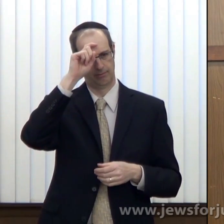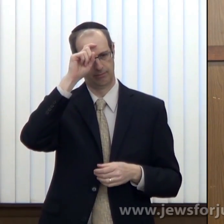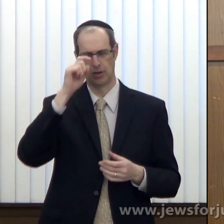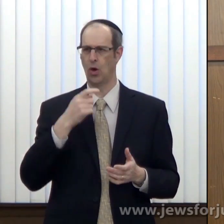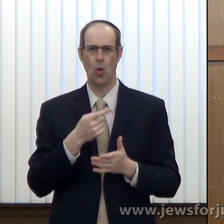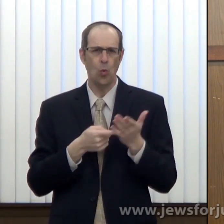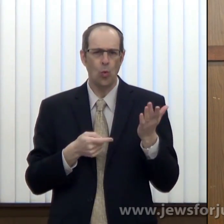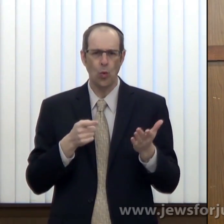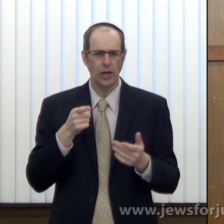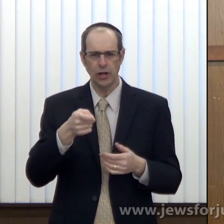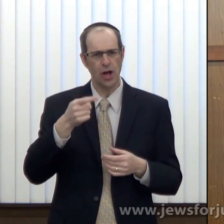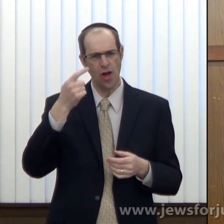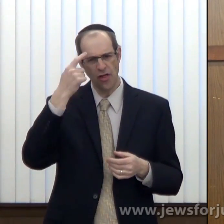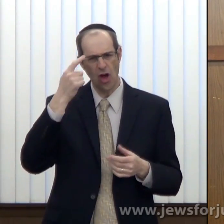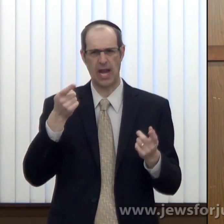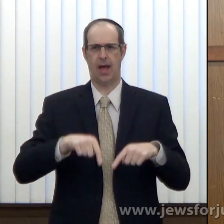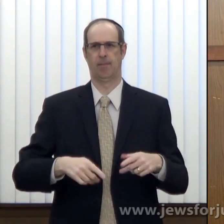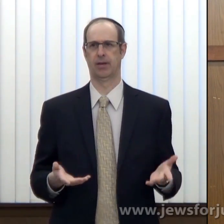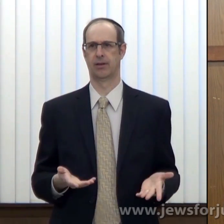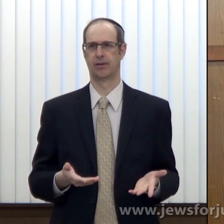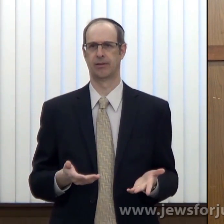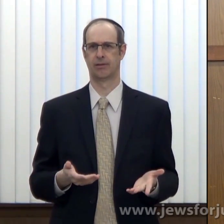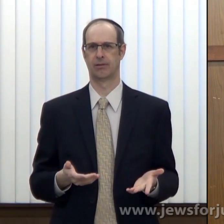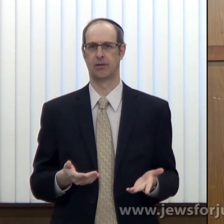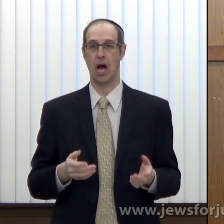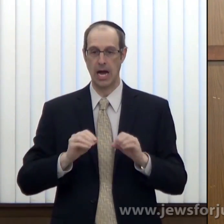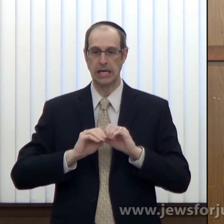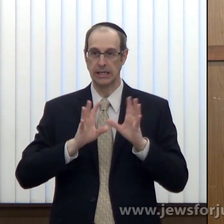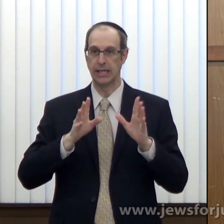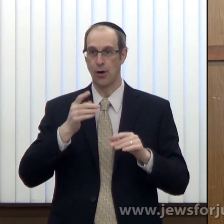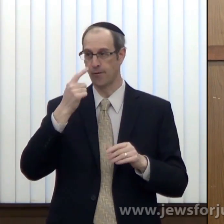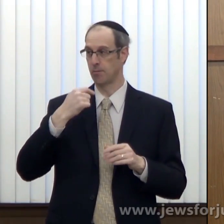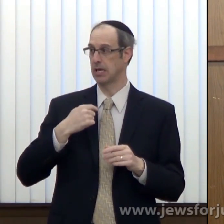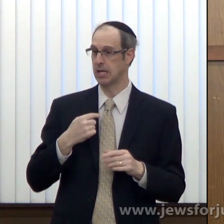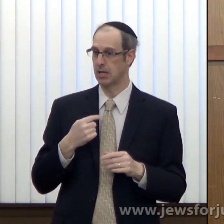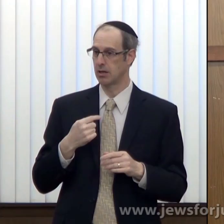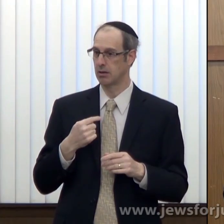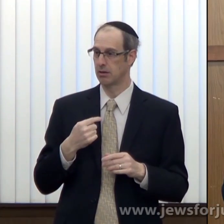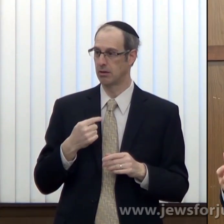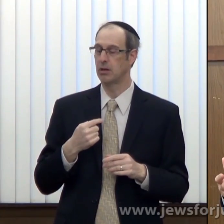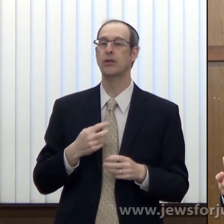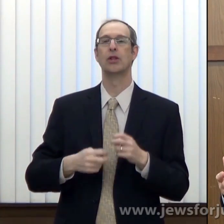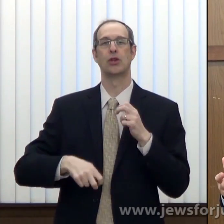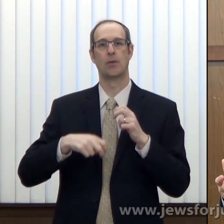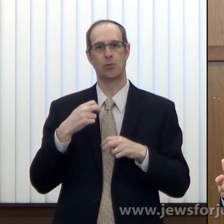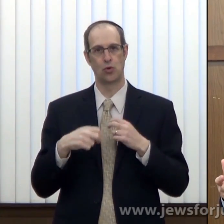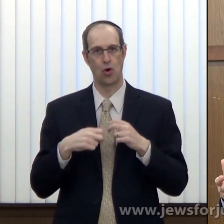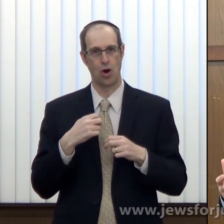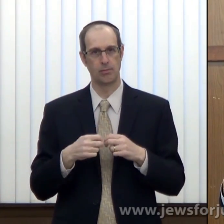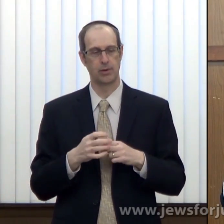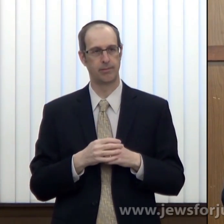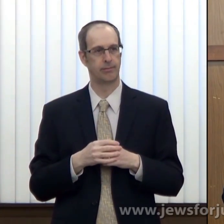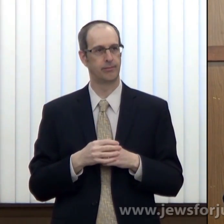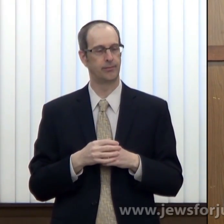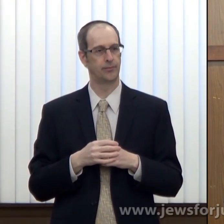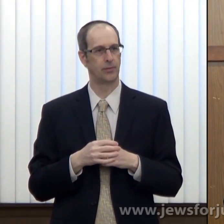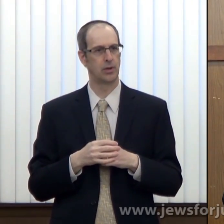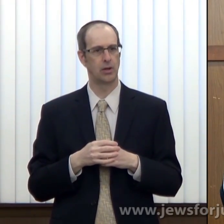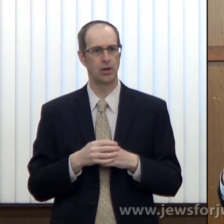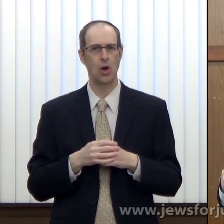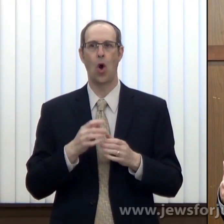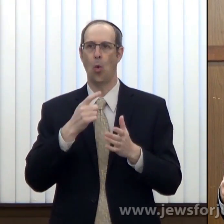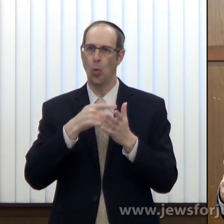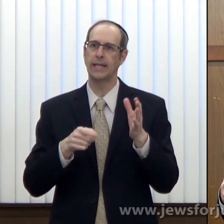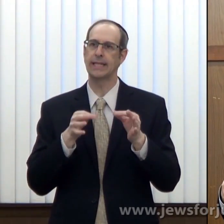think it was? So it was clear to me that the problem here was, what is